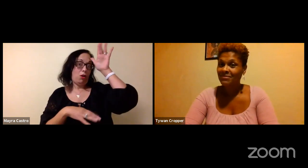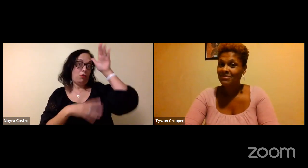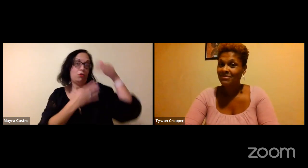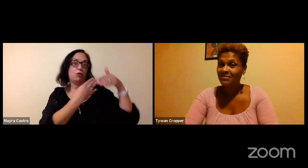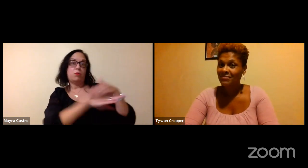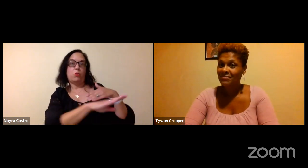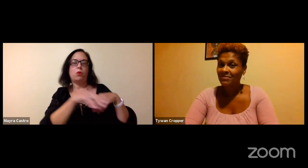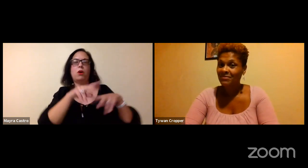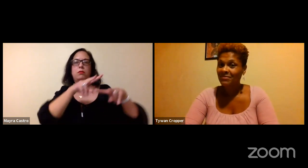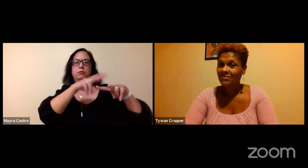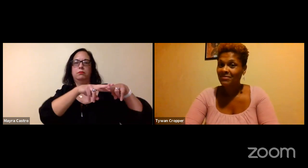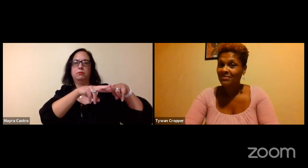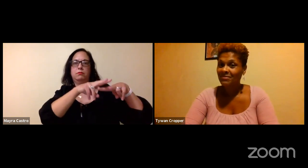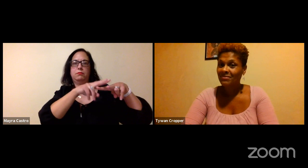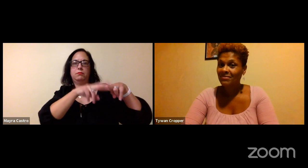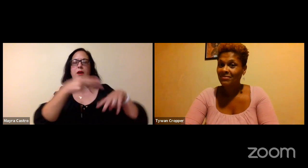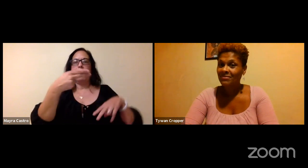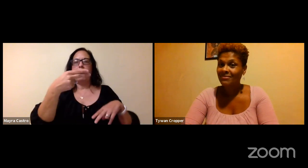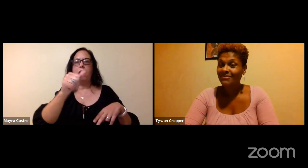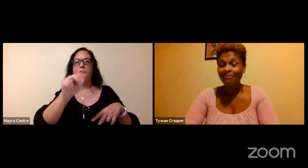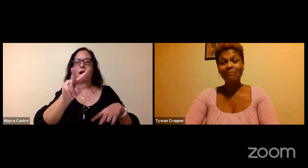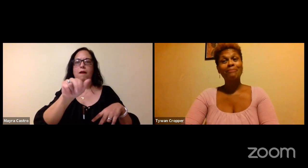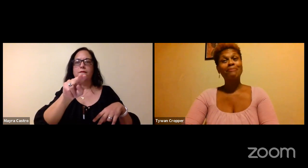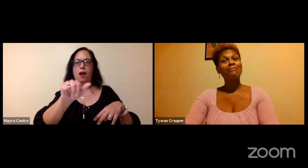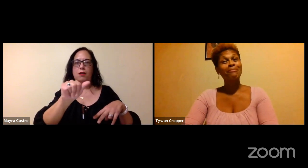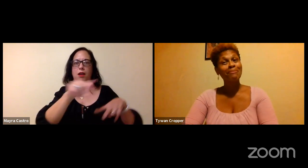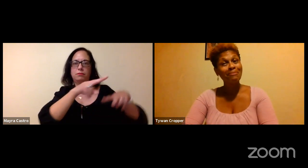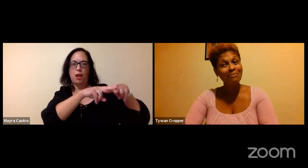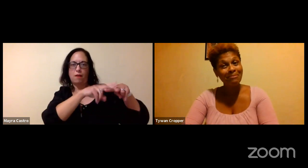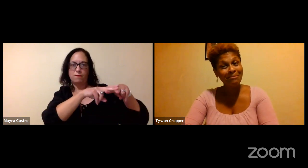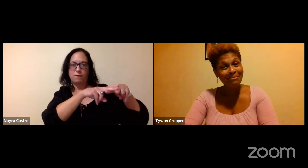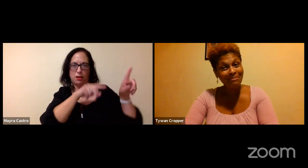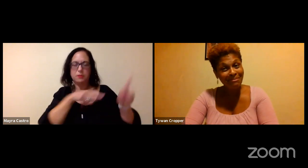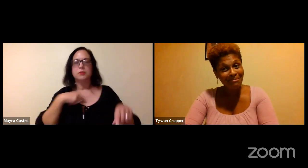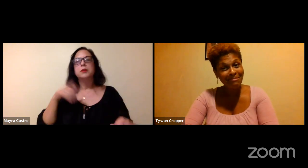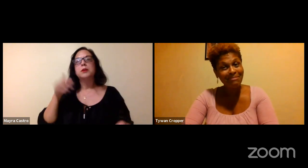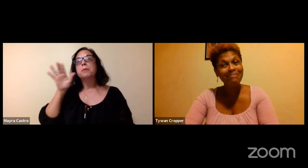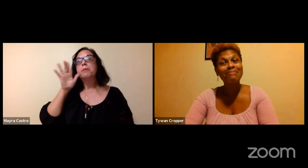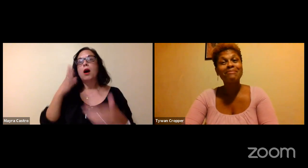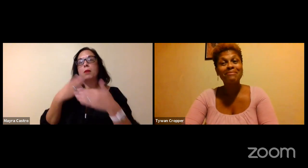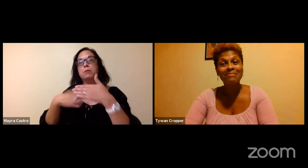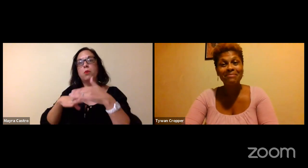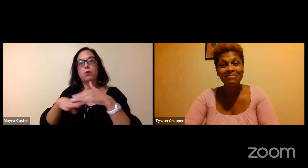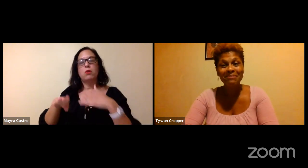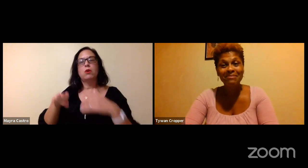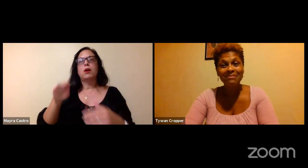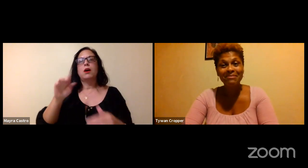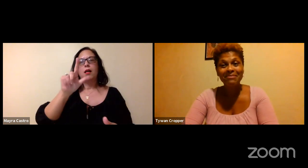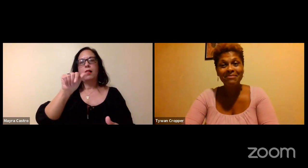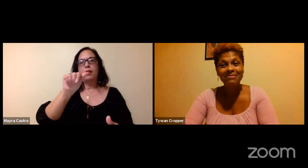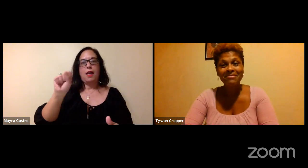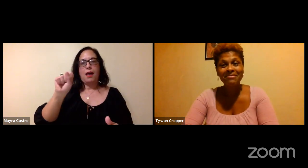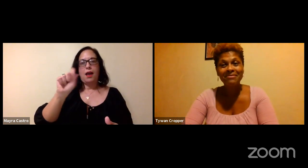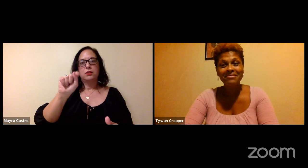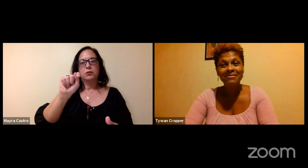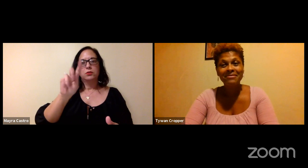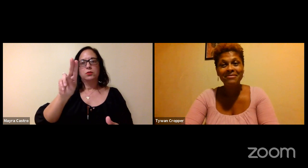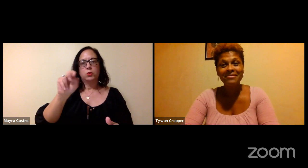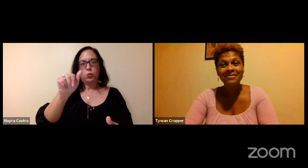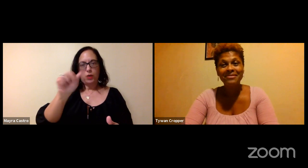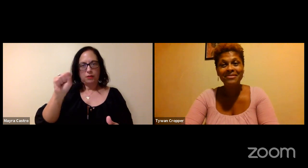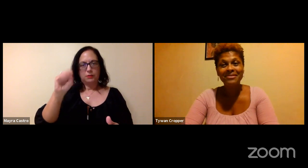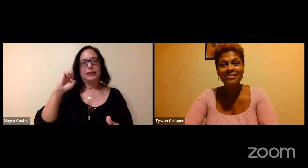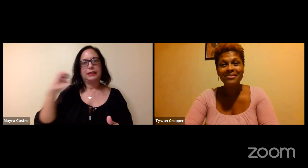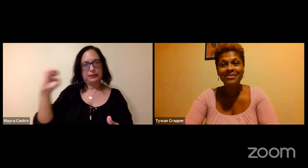born in Cuba. My father was born in Havana. Mom